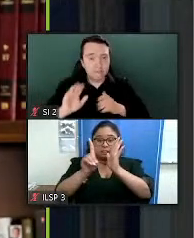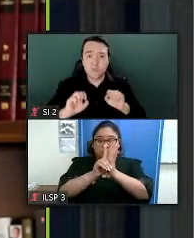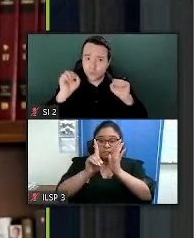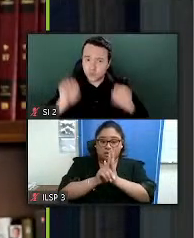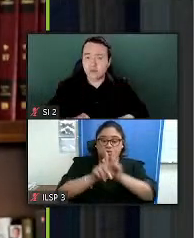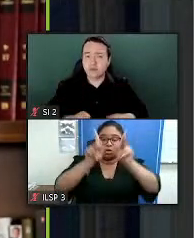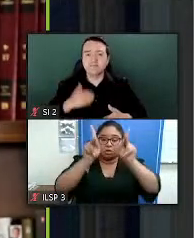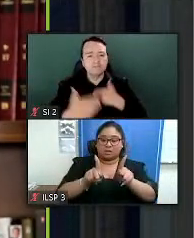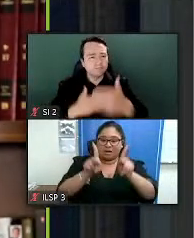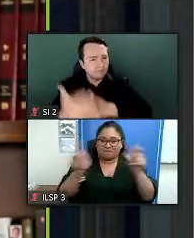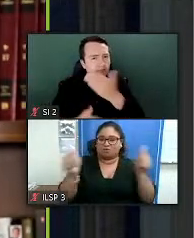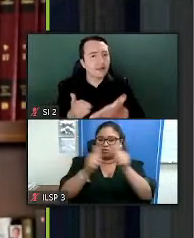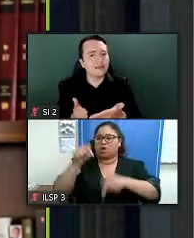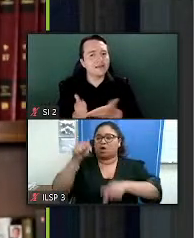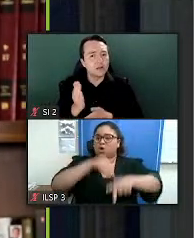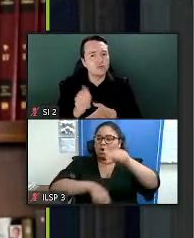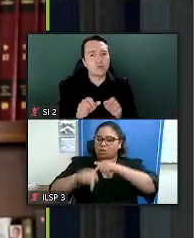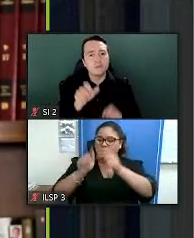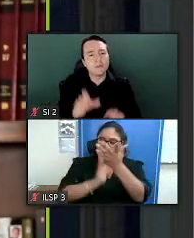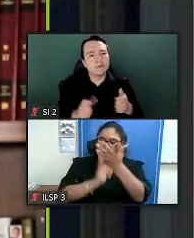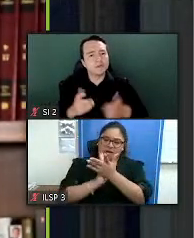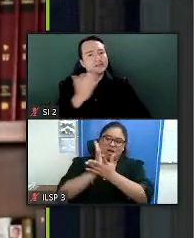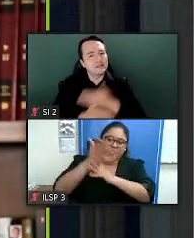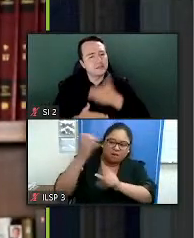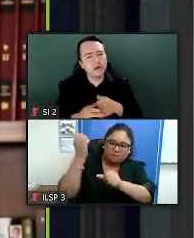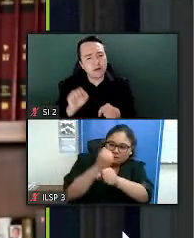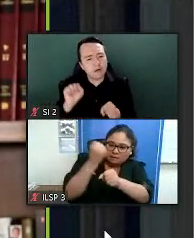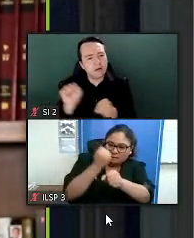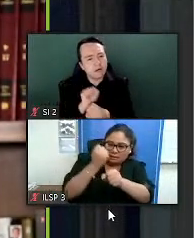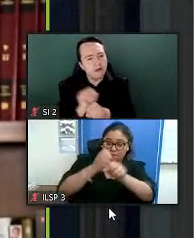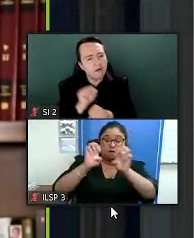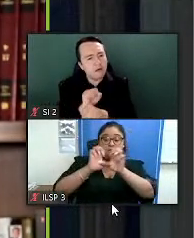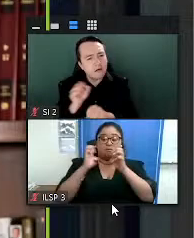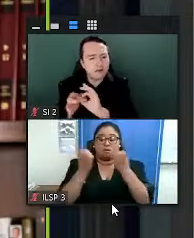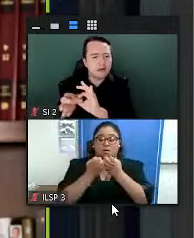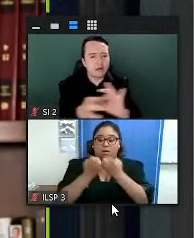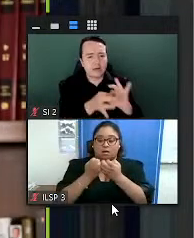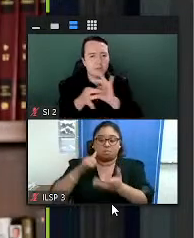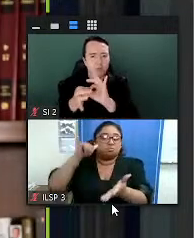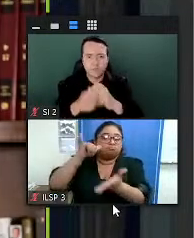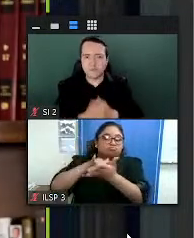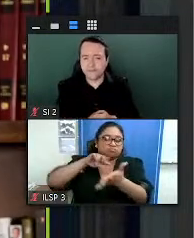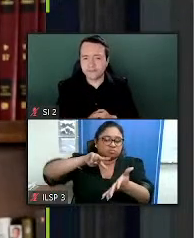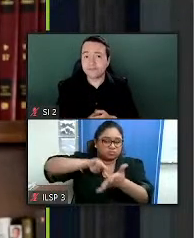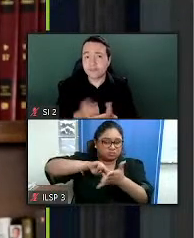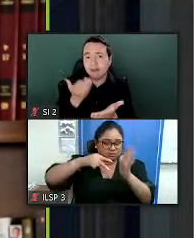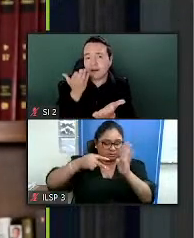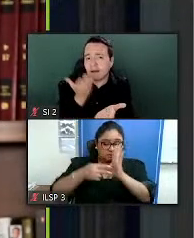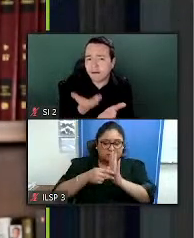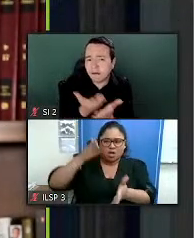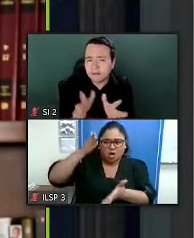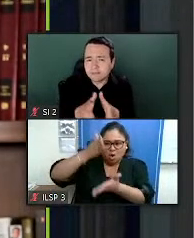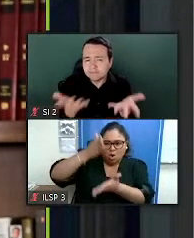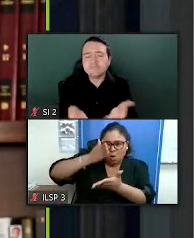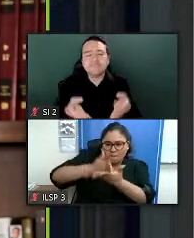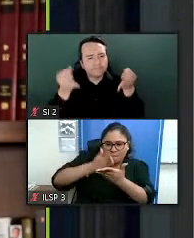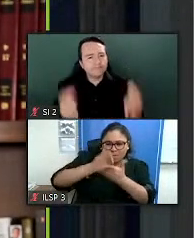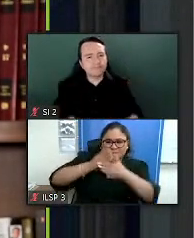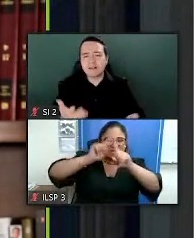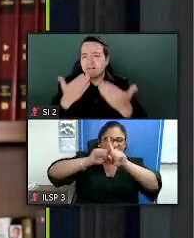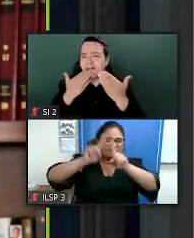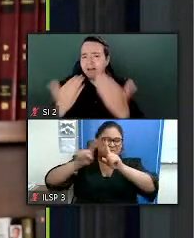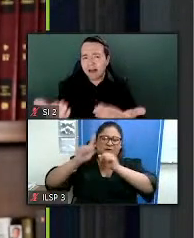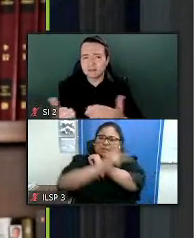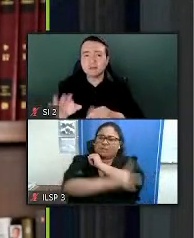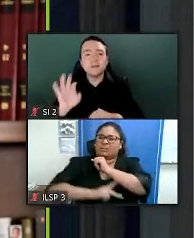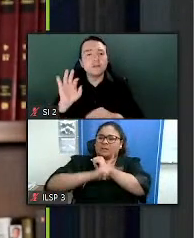and to work on the rights of persons with disabilities through could join teamwork this is possible thanks to the